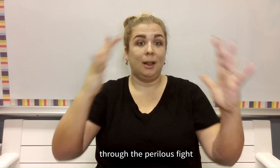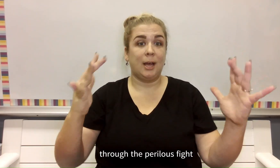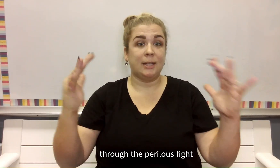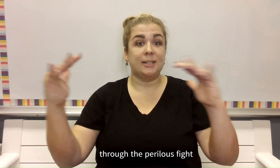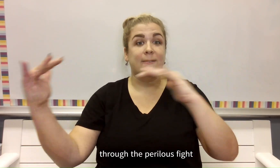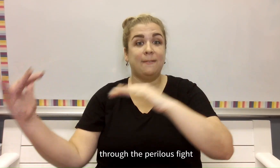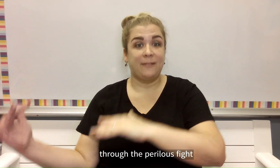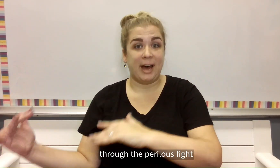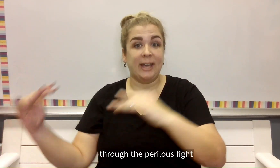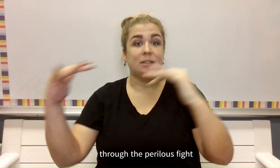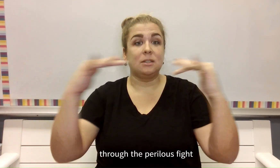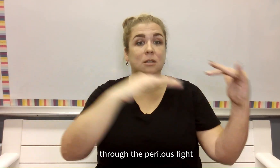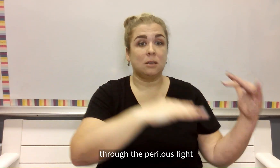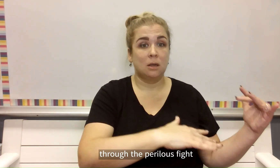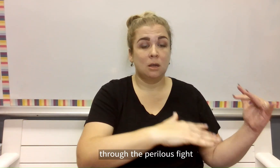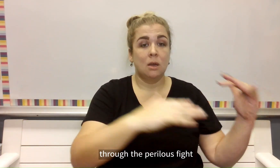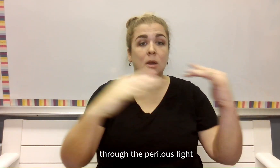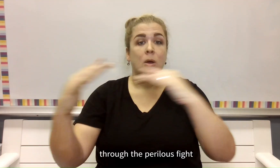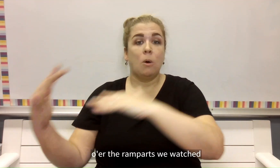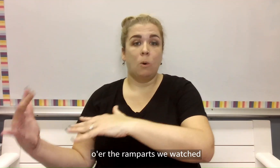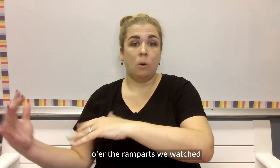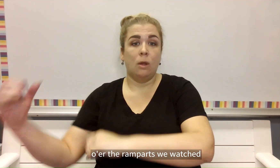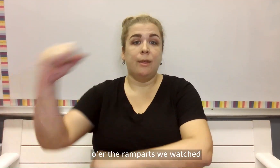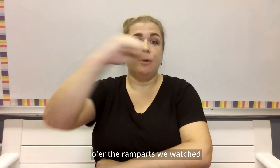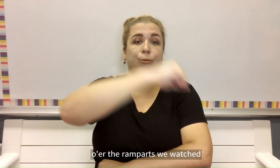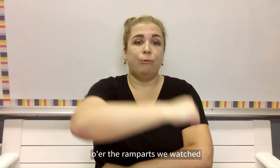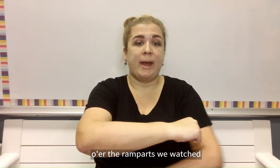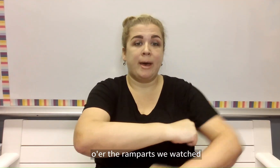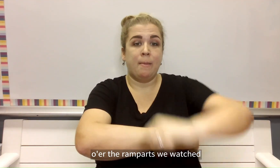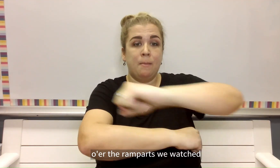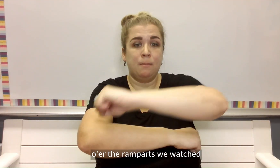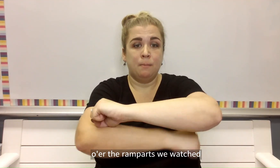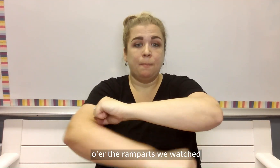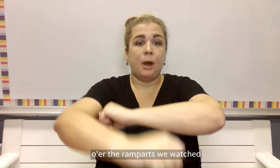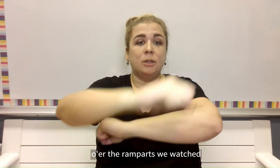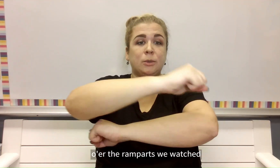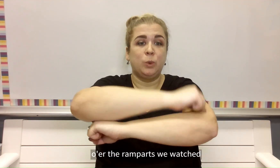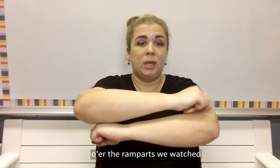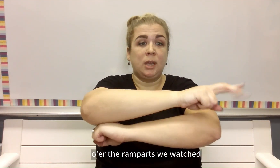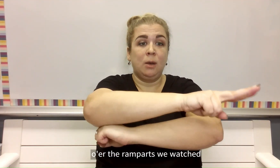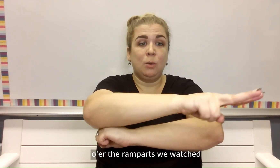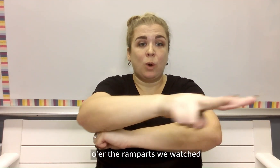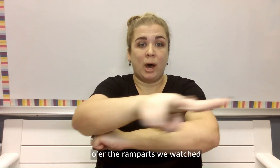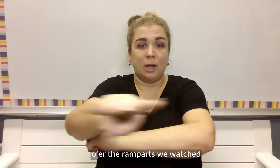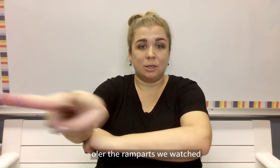perilous fight, or the ramparts we watched